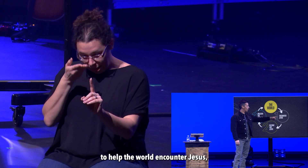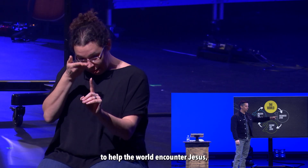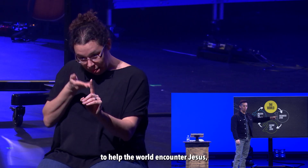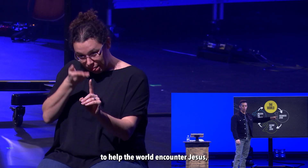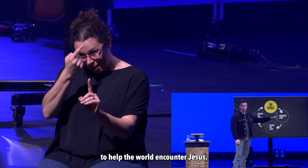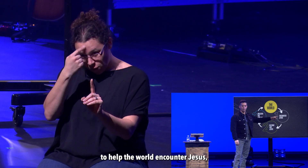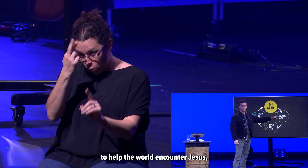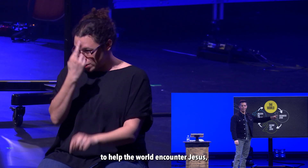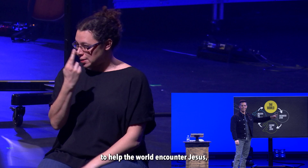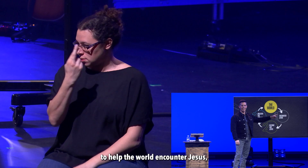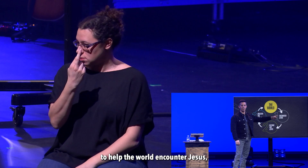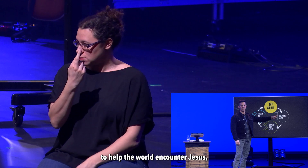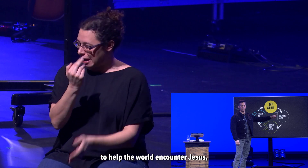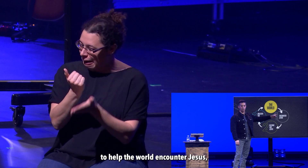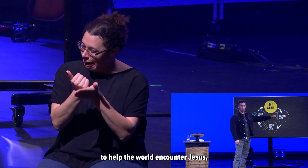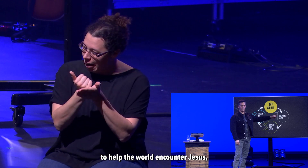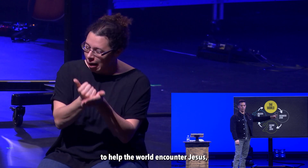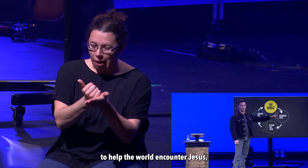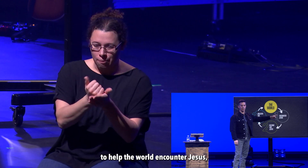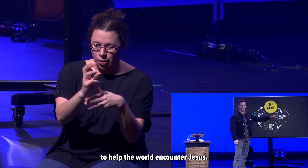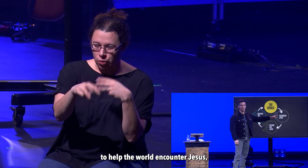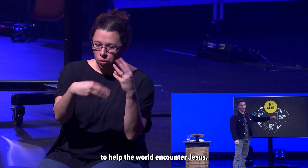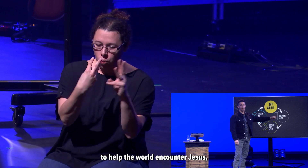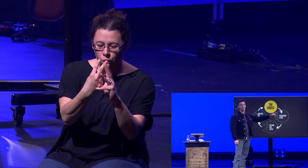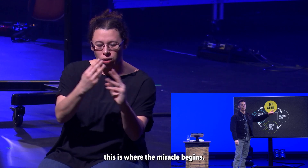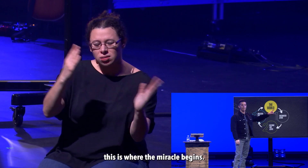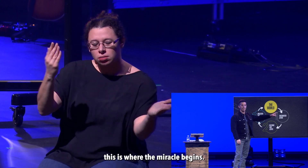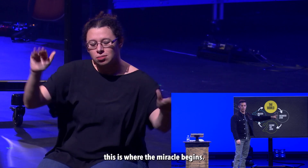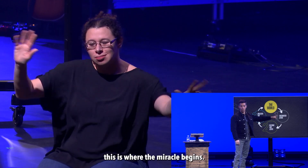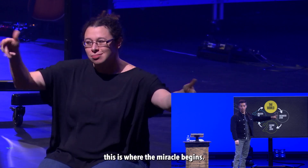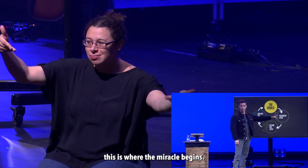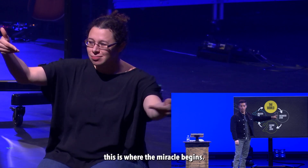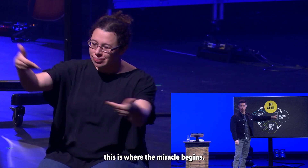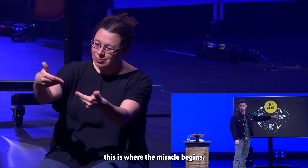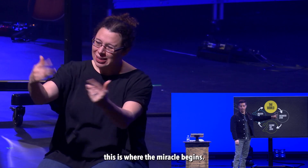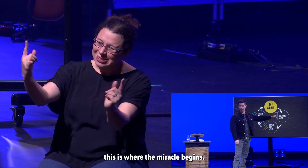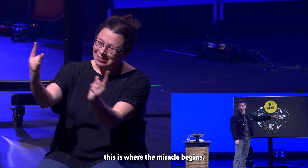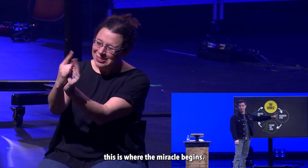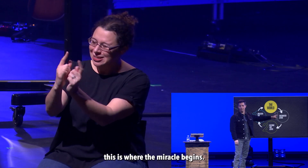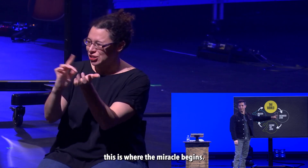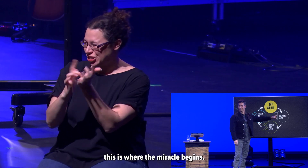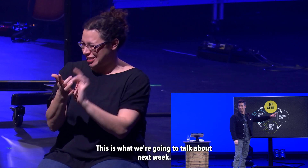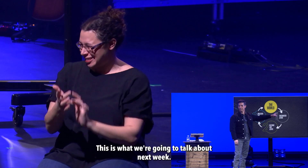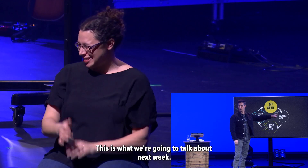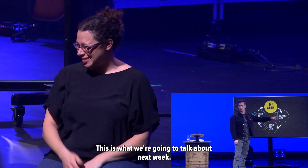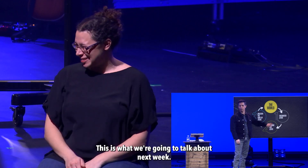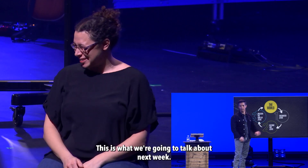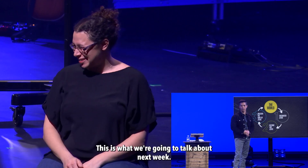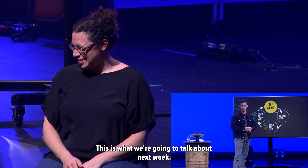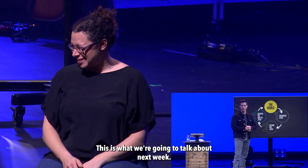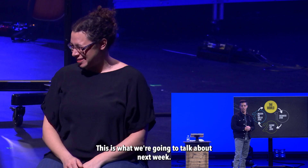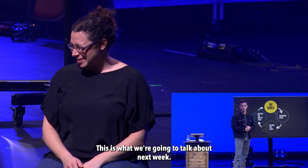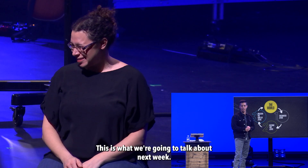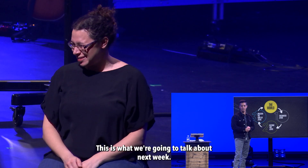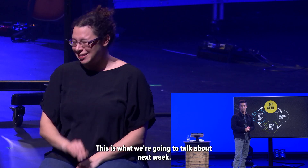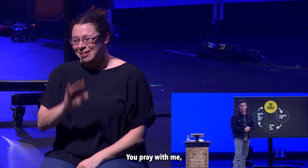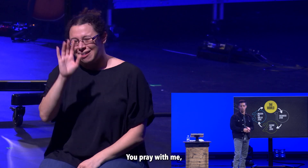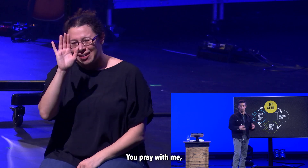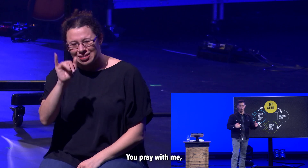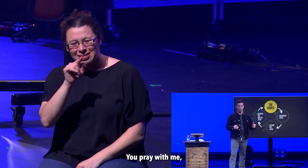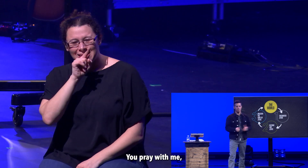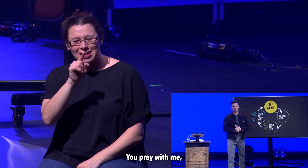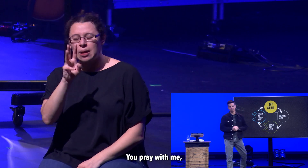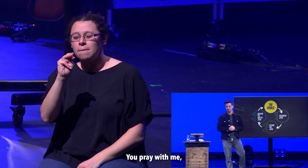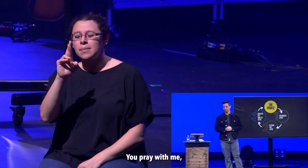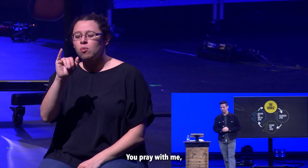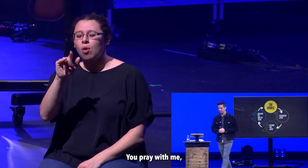to help the world encounter Jesus. This is where the miracle begins. This is what we're gonna talk about next week. Will you pray